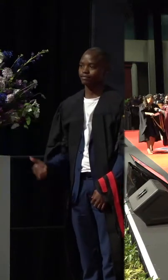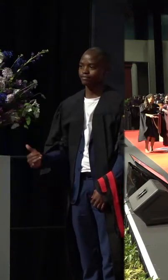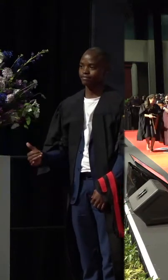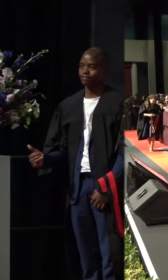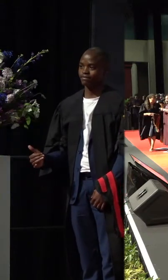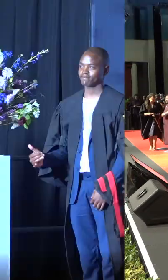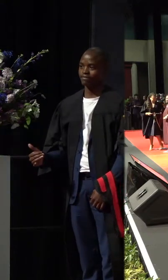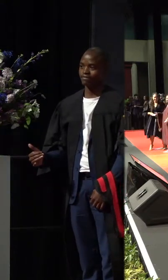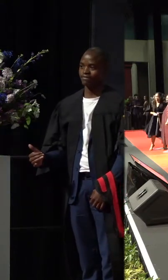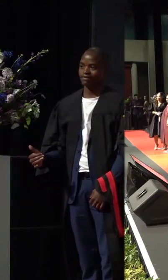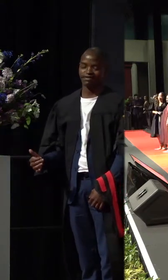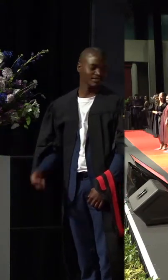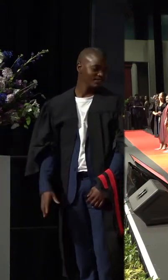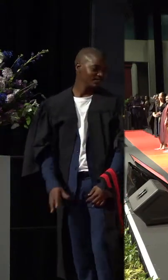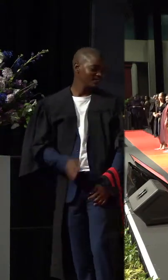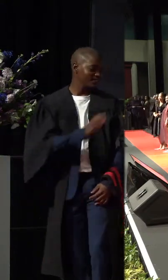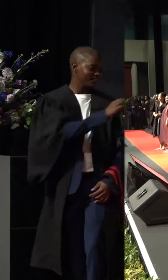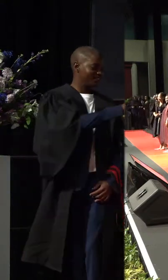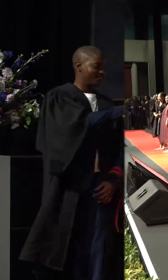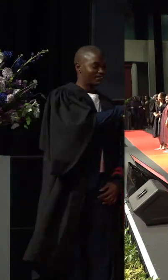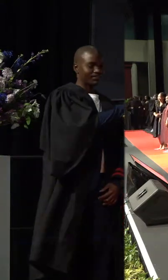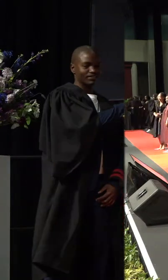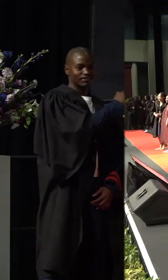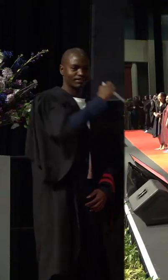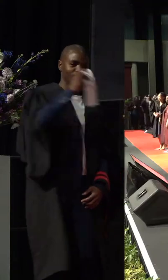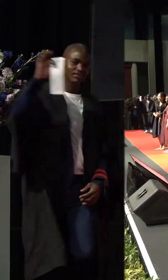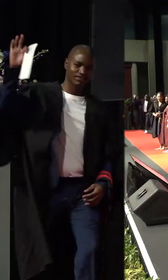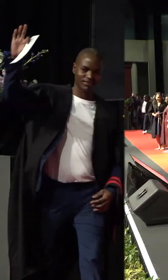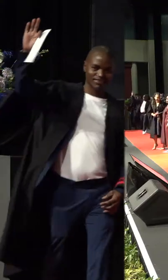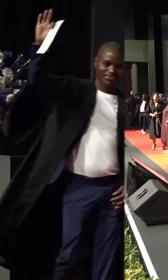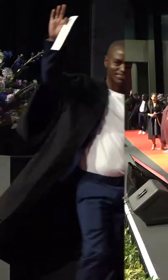Nkosenya Emmanuel Kamalo.